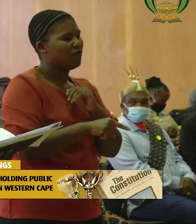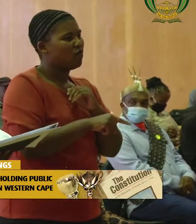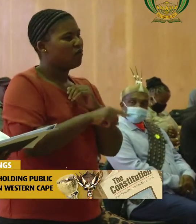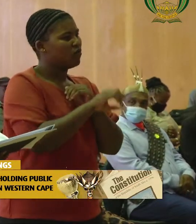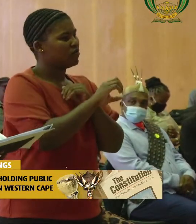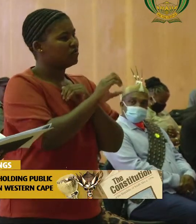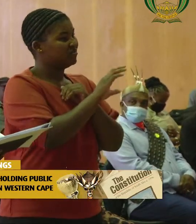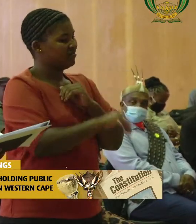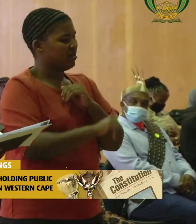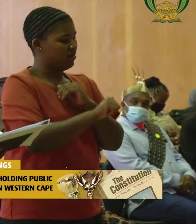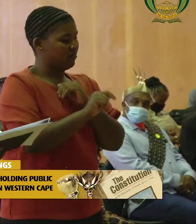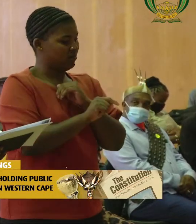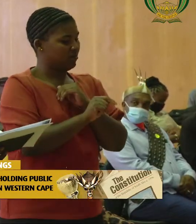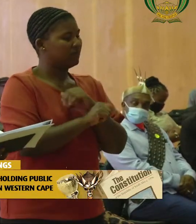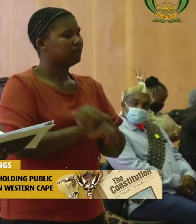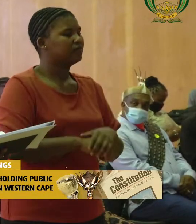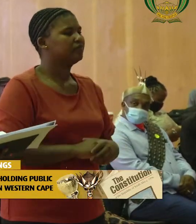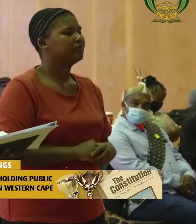Cape.